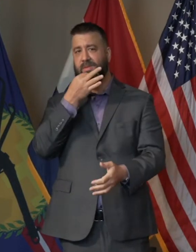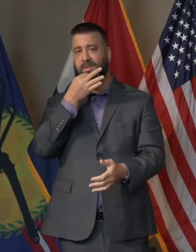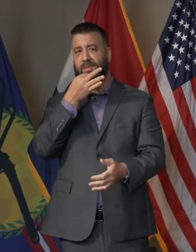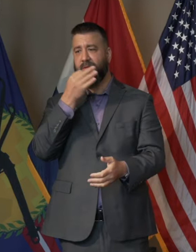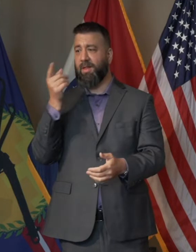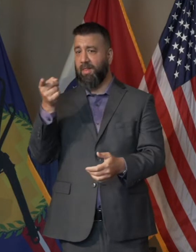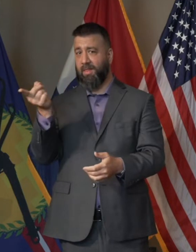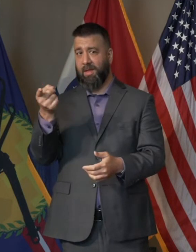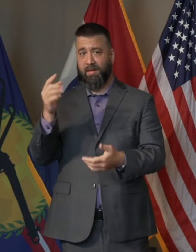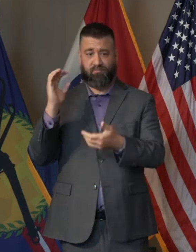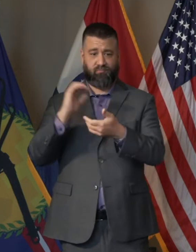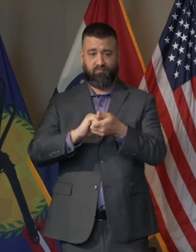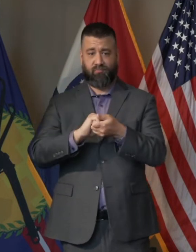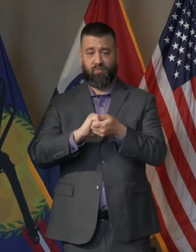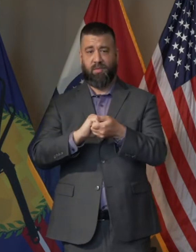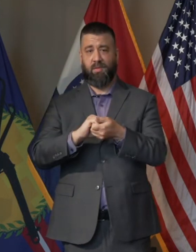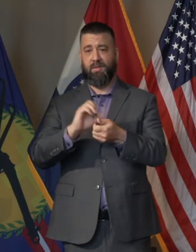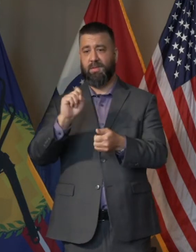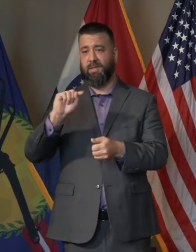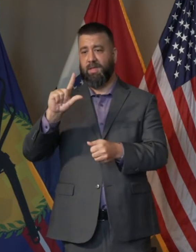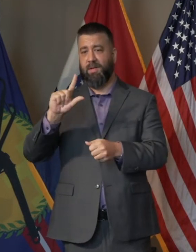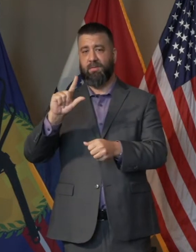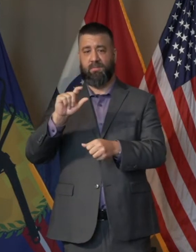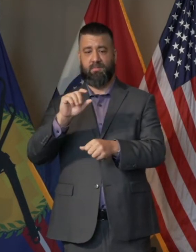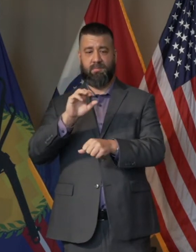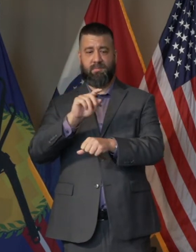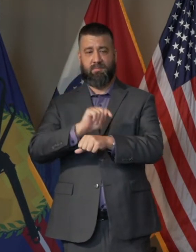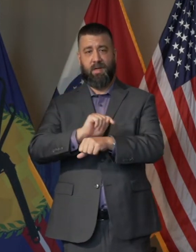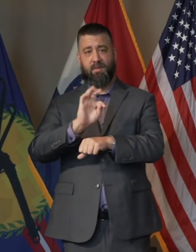Task Force and other experts in our medical community.